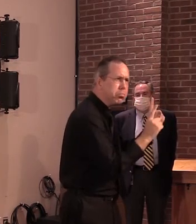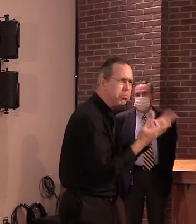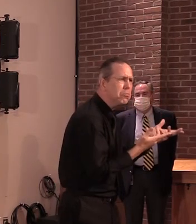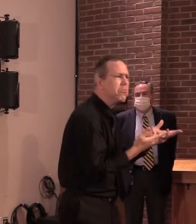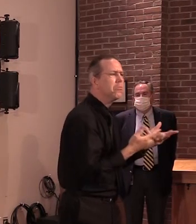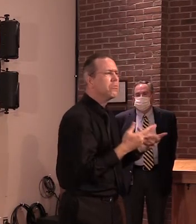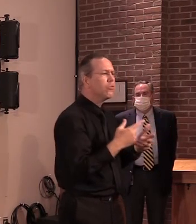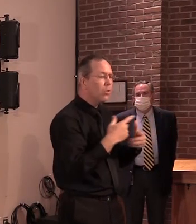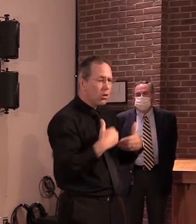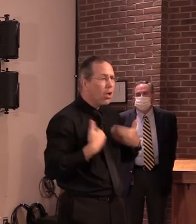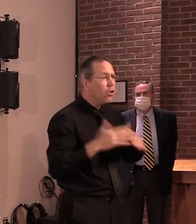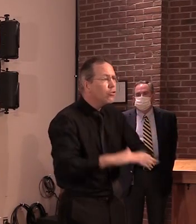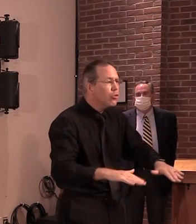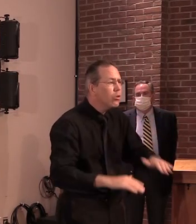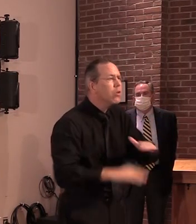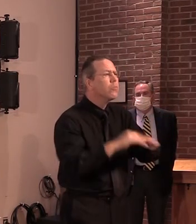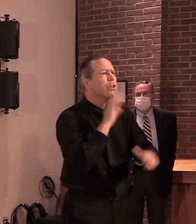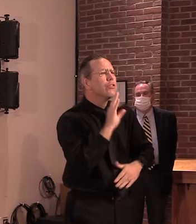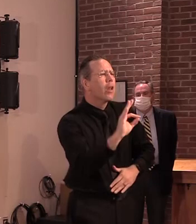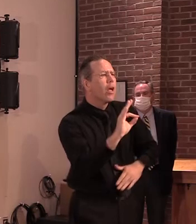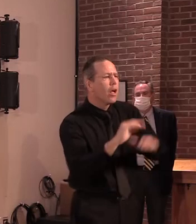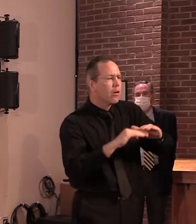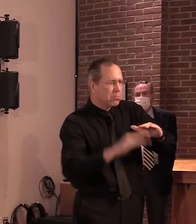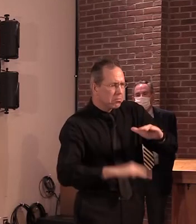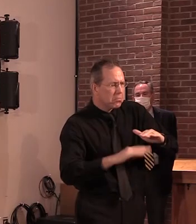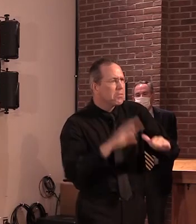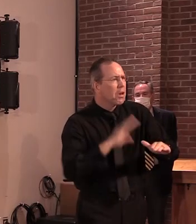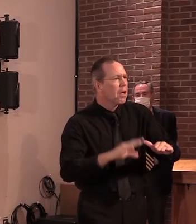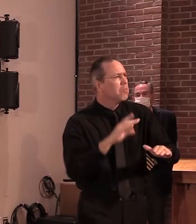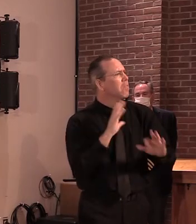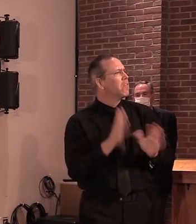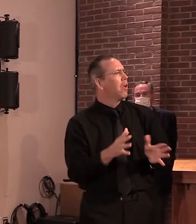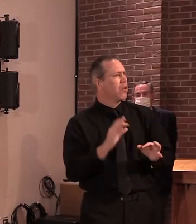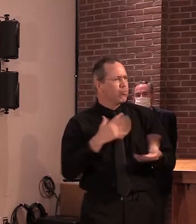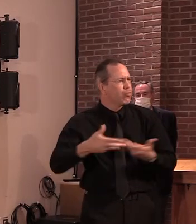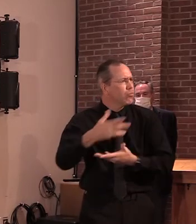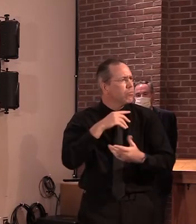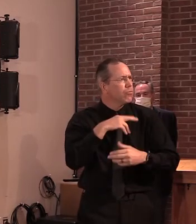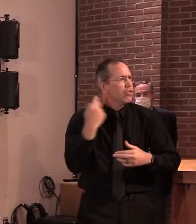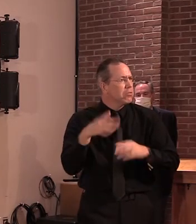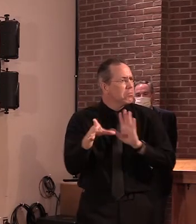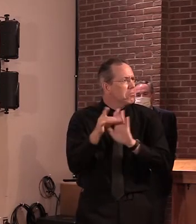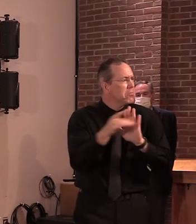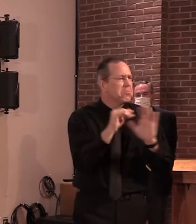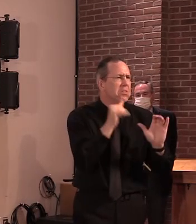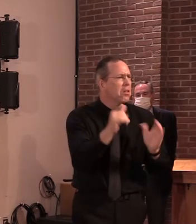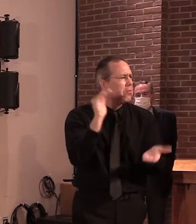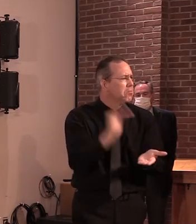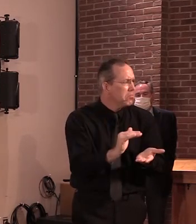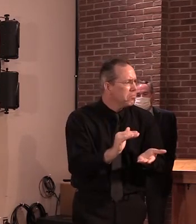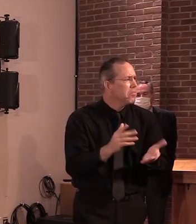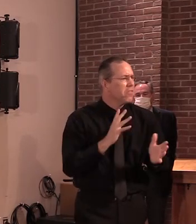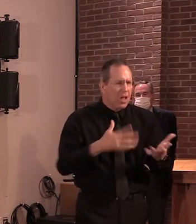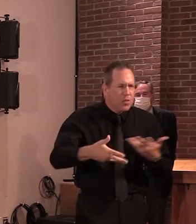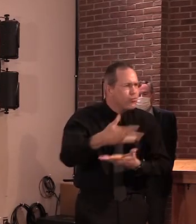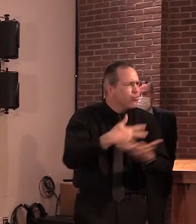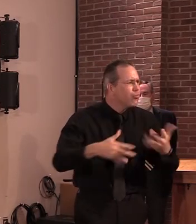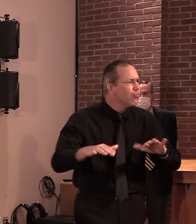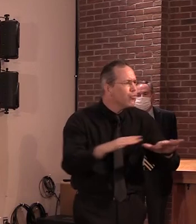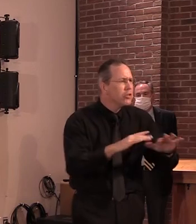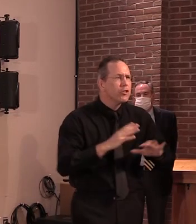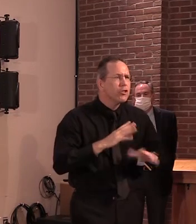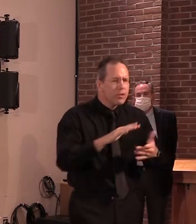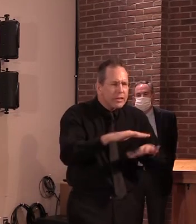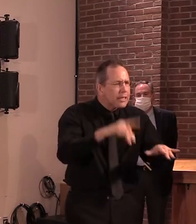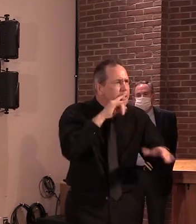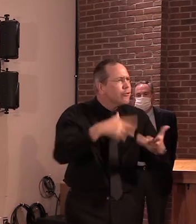9 who are not only at lowest risk, but stand to reap the most benefit from the in-person learning environment, as I'm